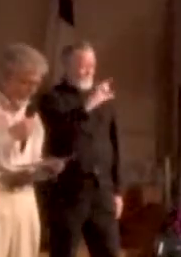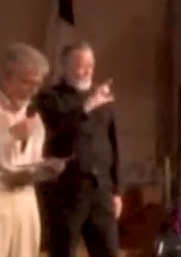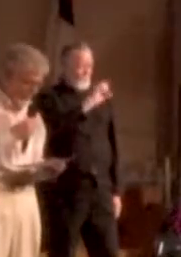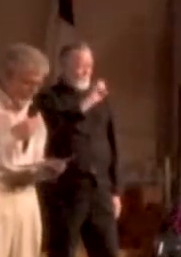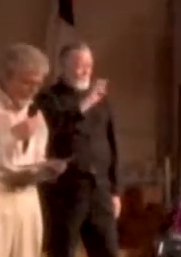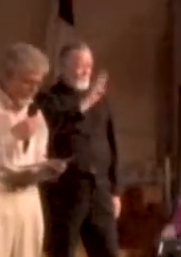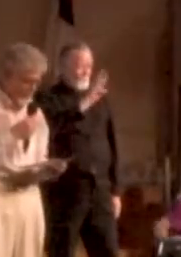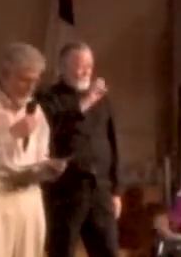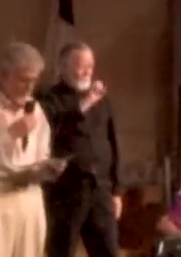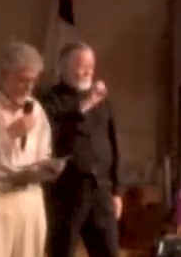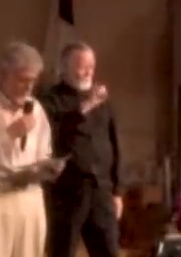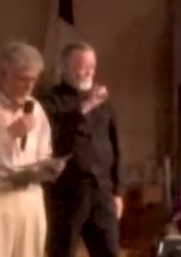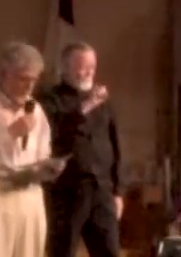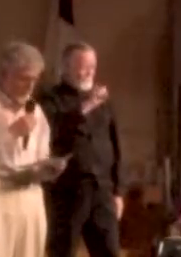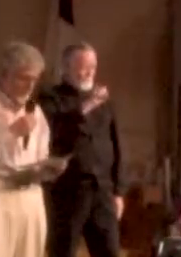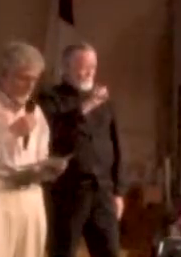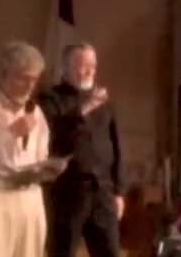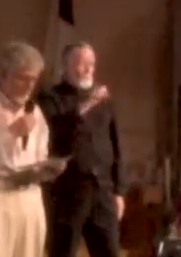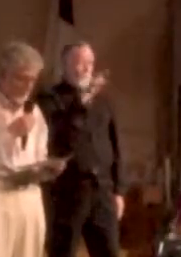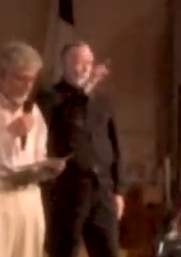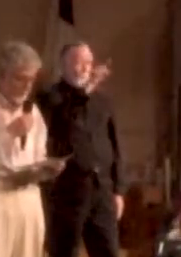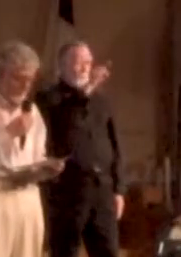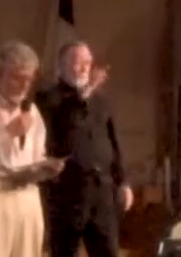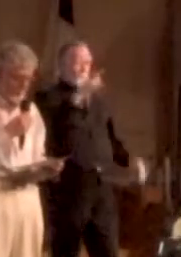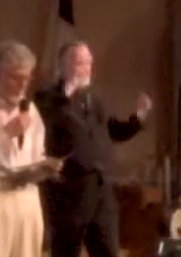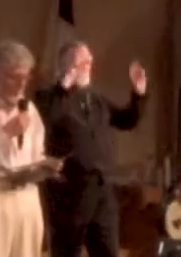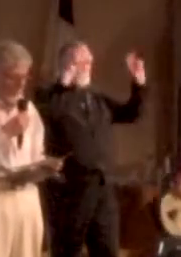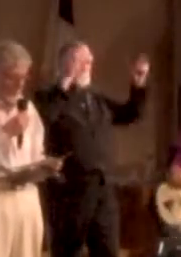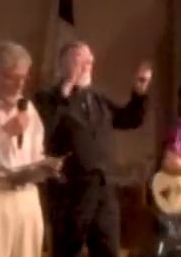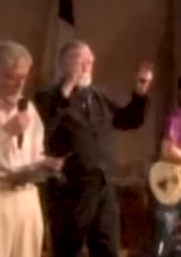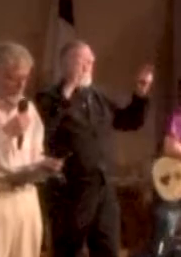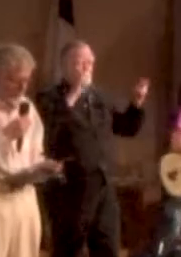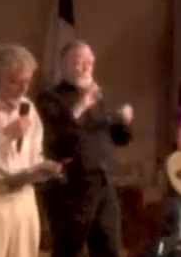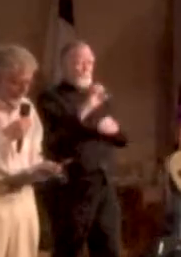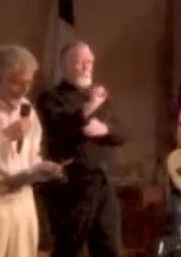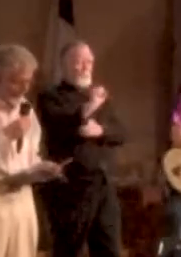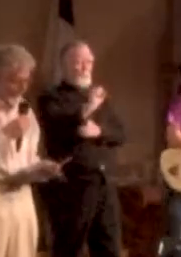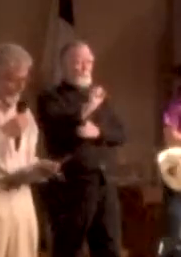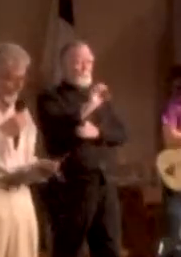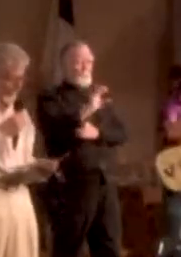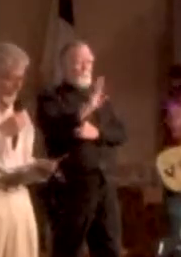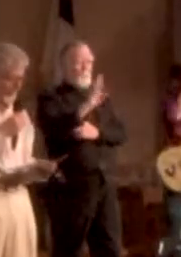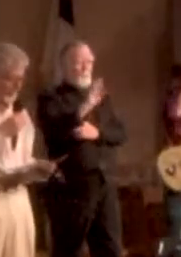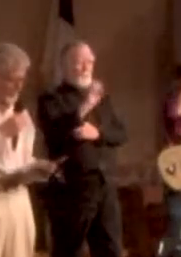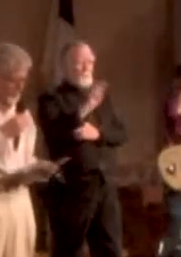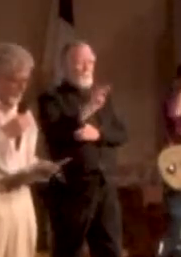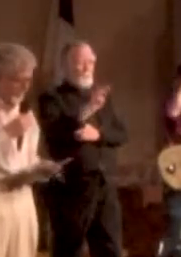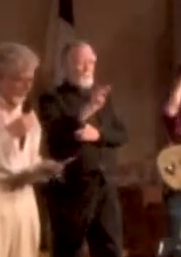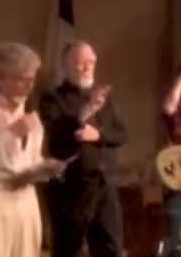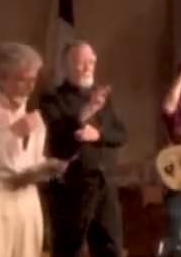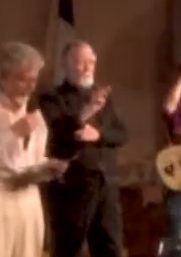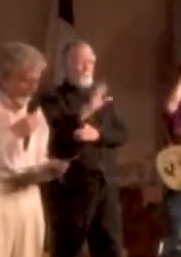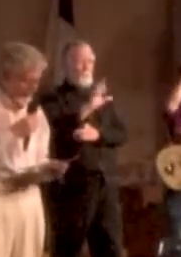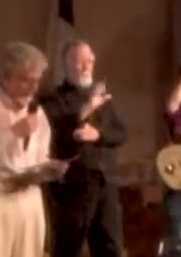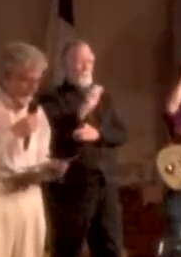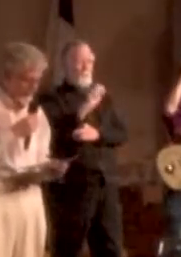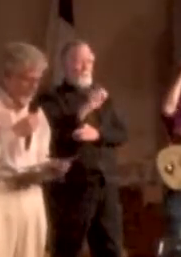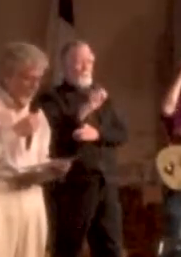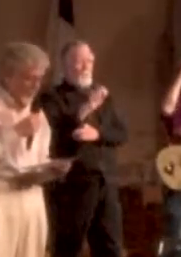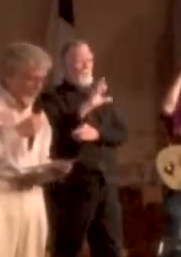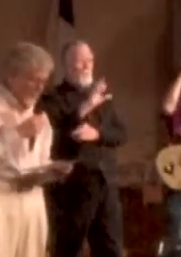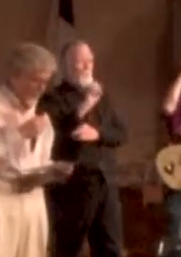Screwtape Letters. You'll be able to find a new video every weekday at 8 a.m. as usual, and